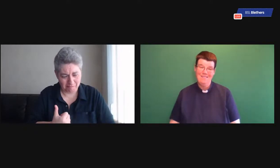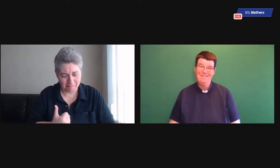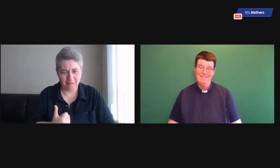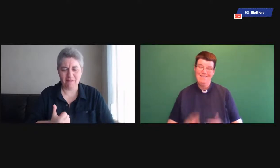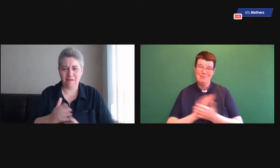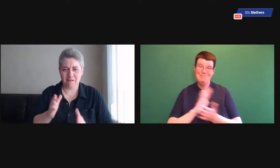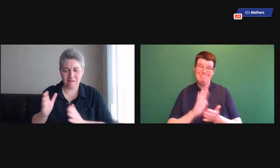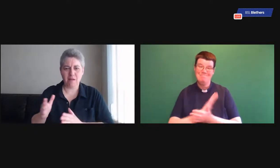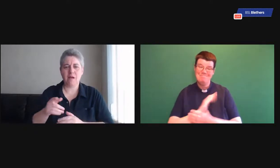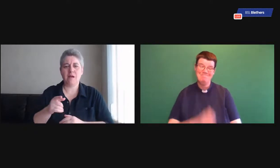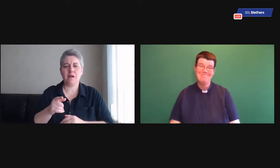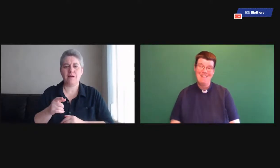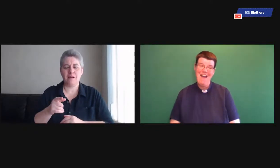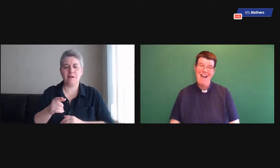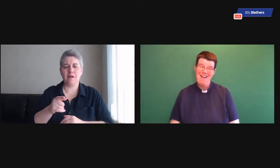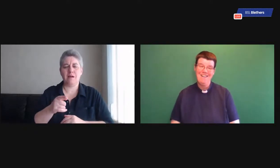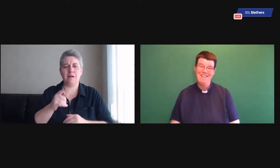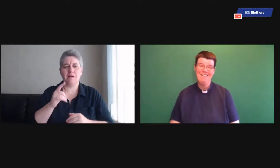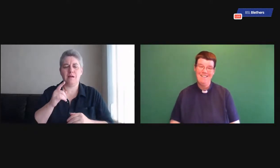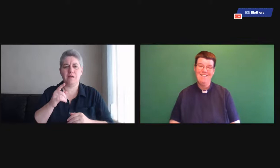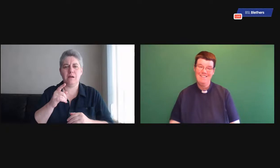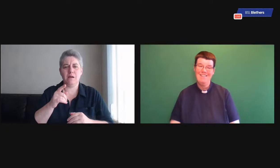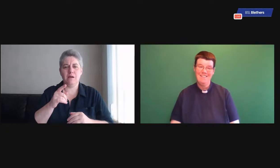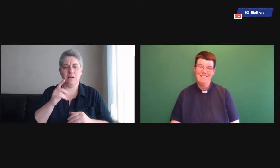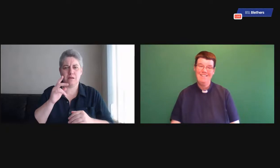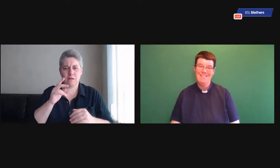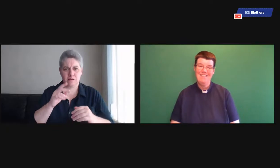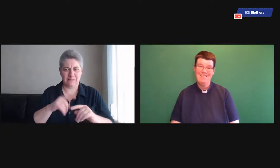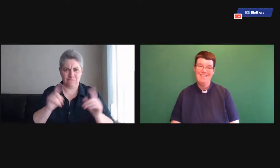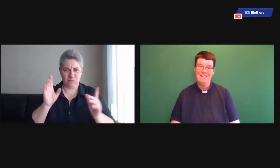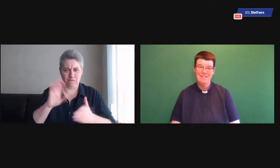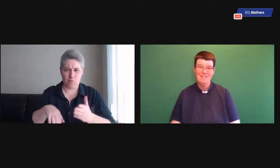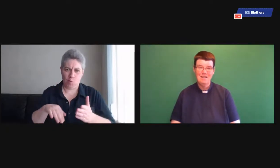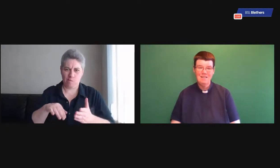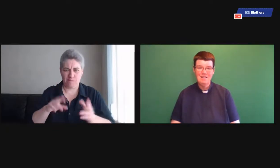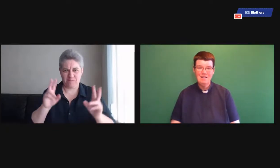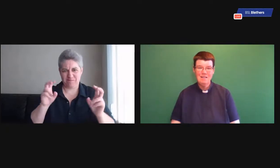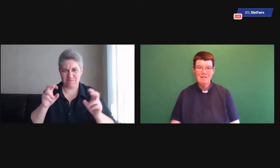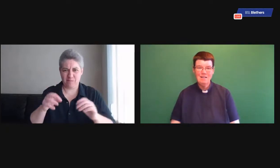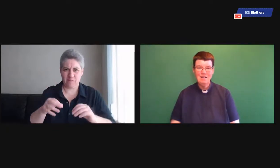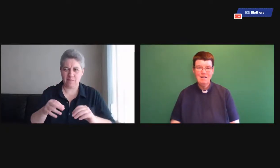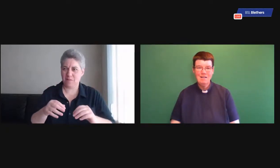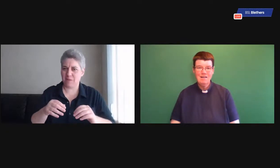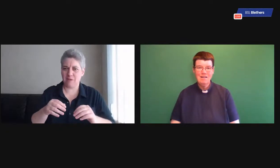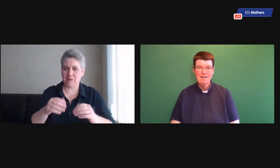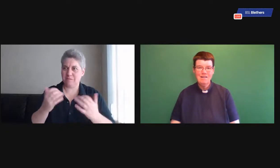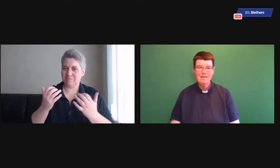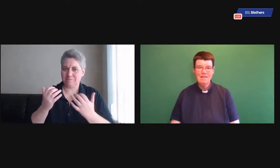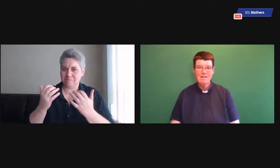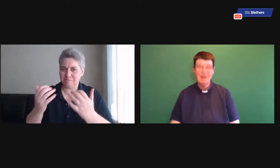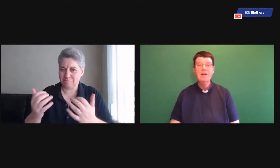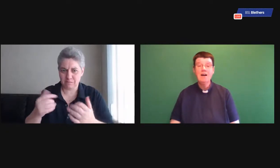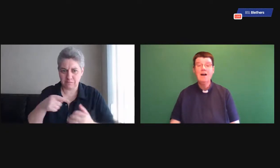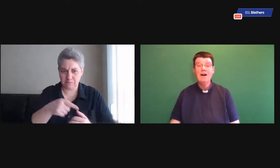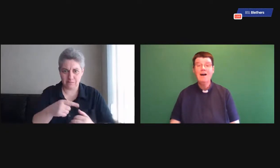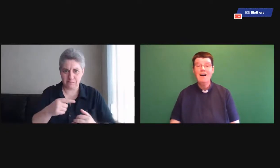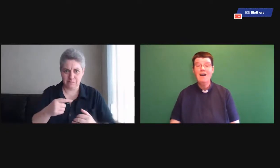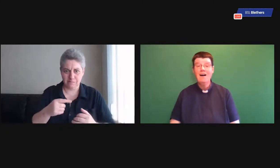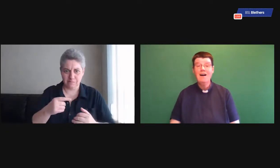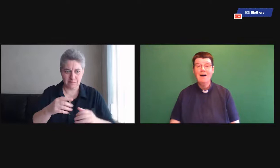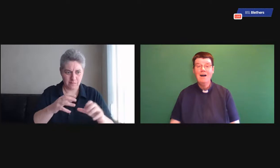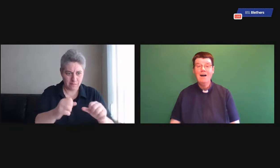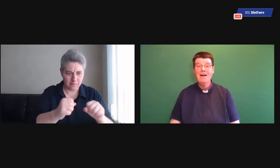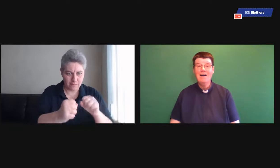this year, Afro. Wow, very amazing. Oh, it must be such a